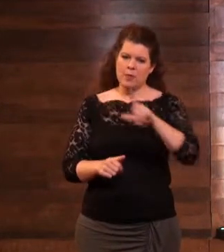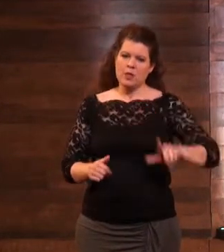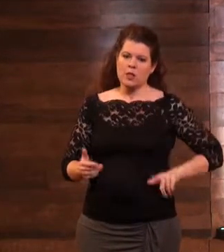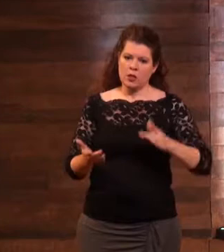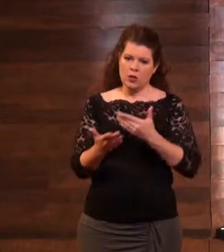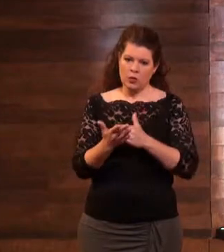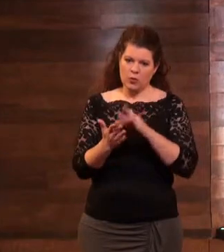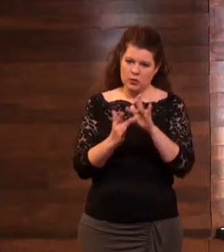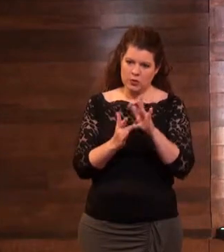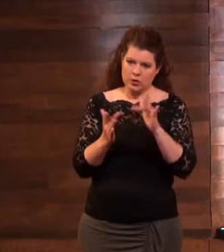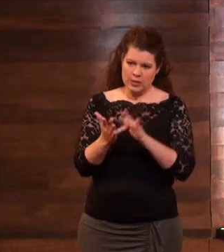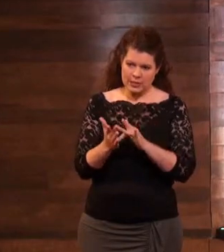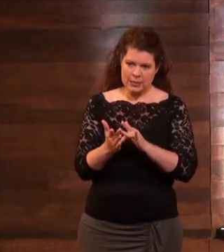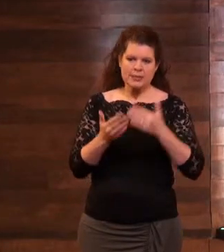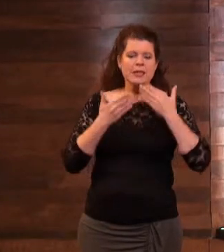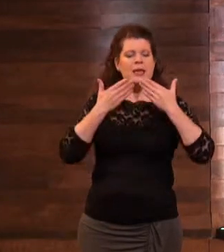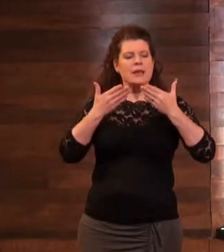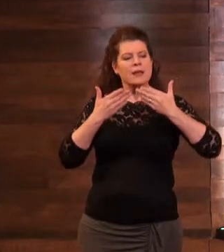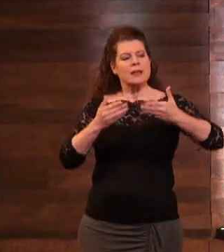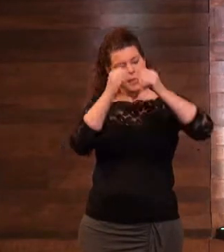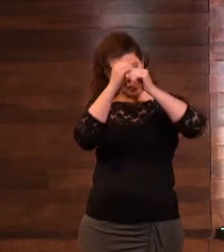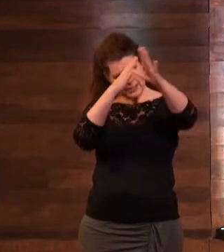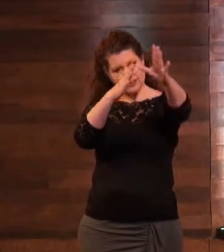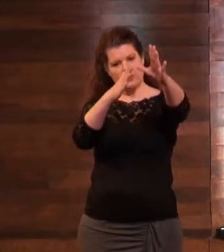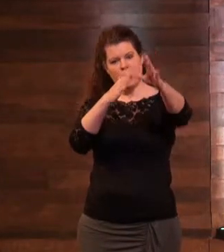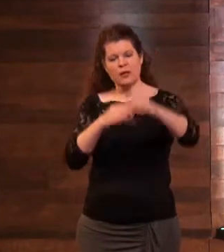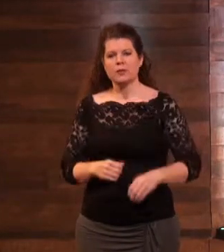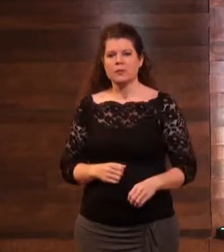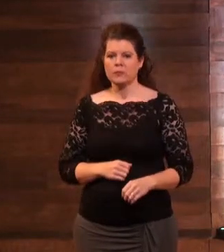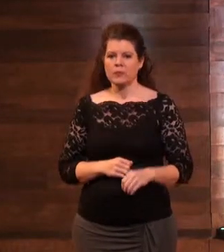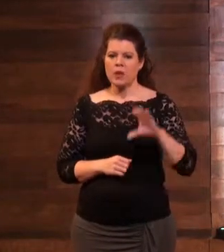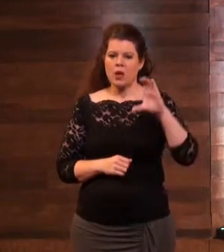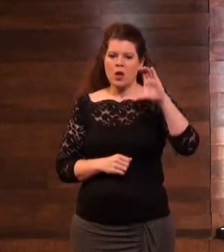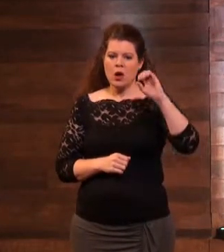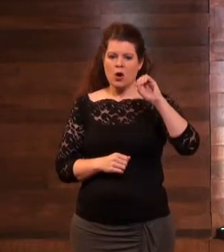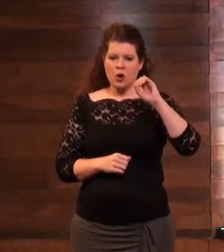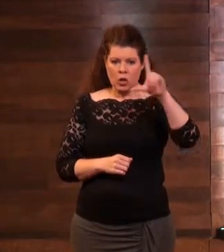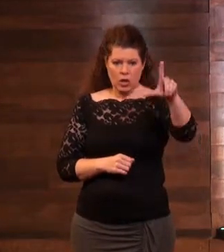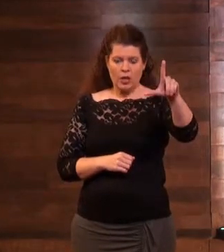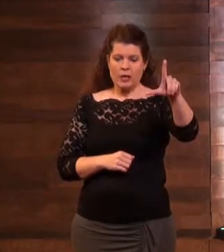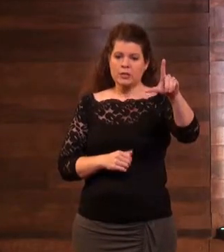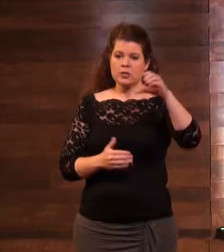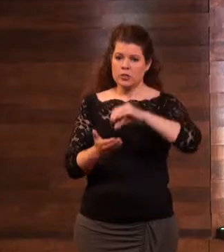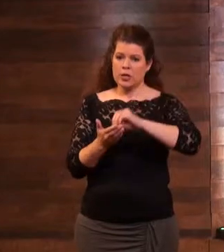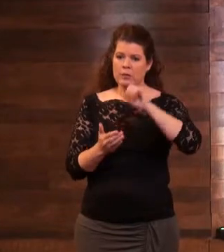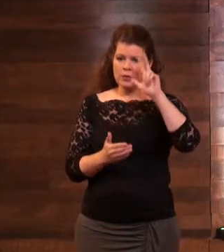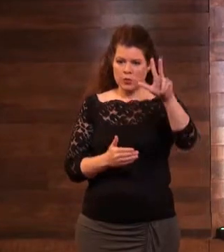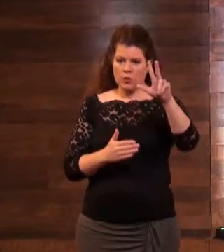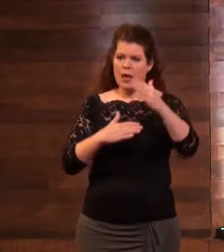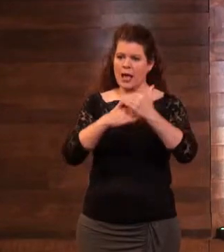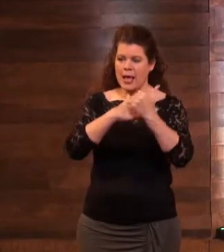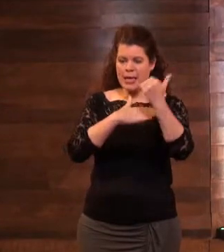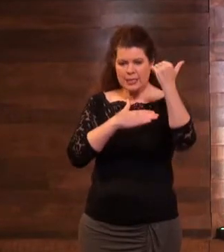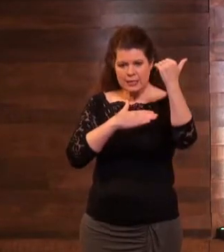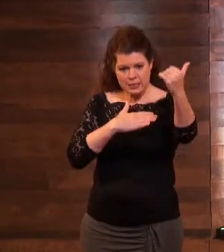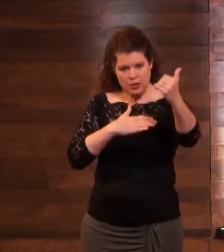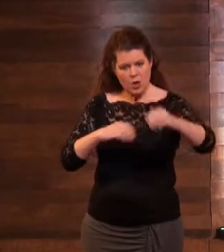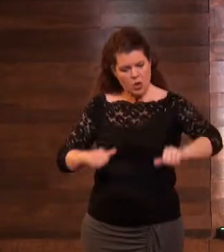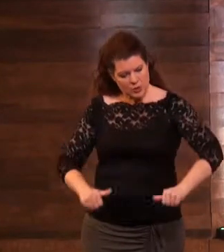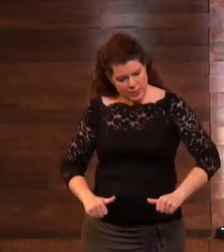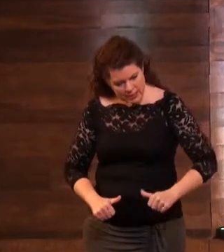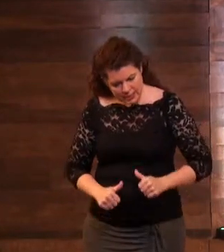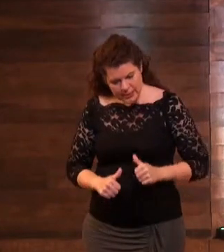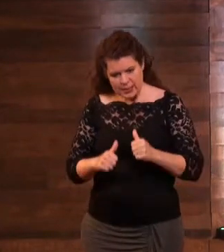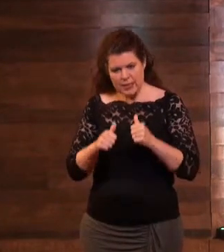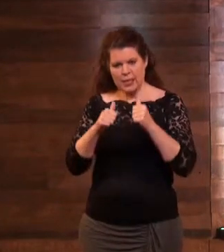Colossians 3 is a call to behave a certain way, to live life a certain way, because of